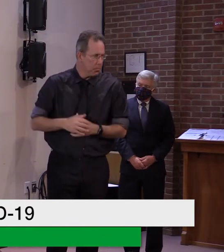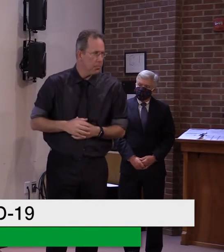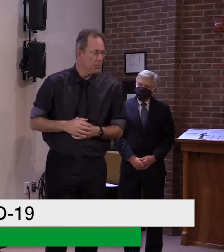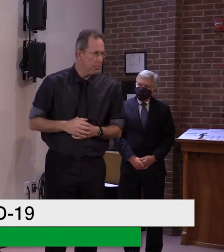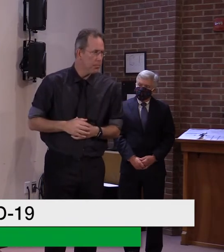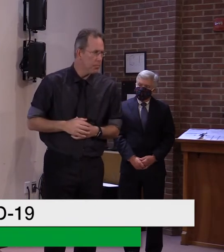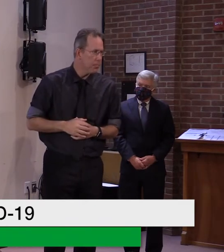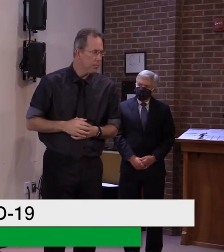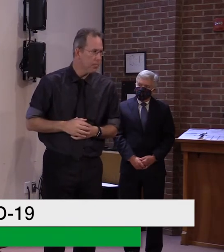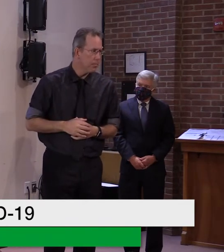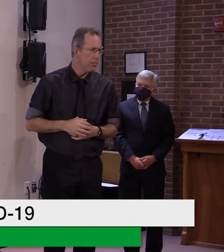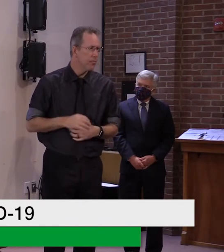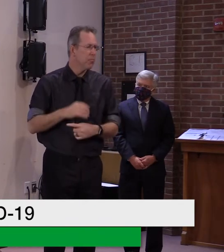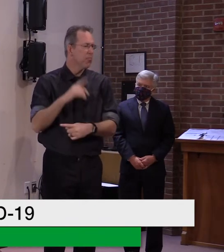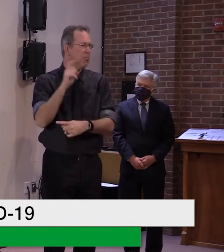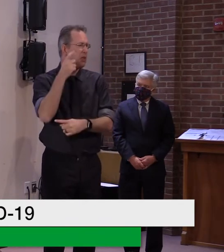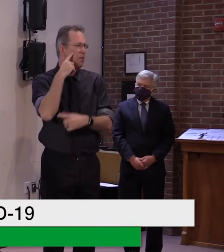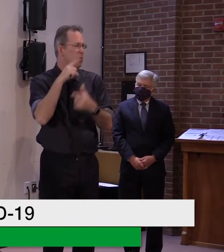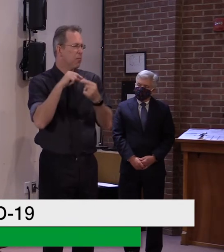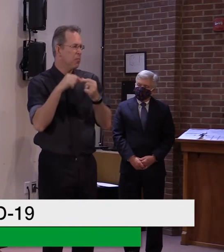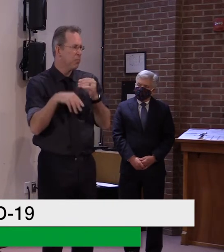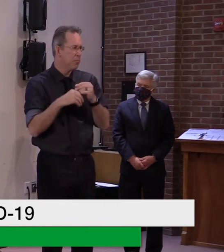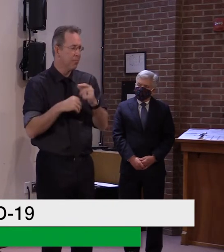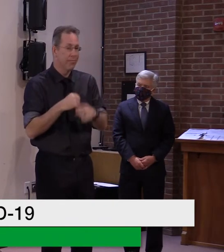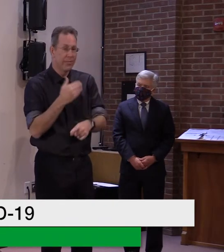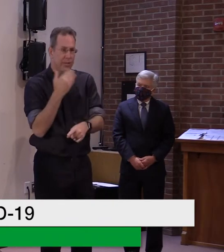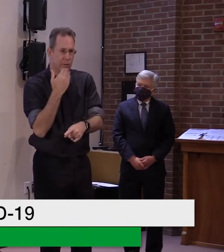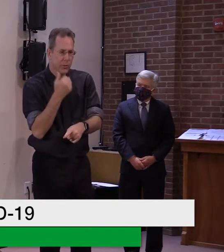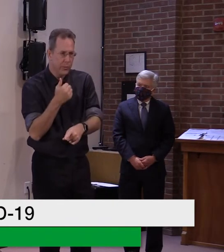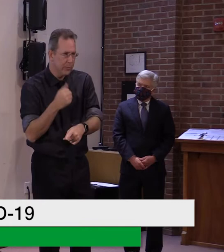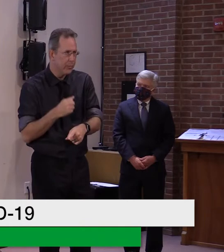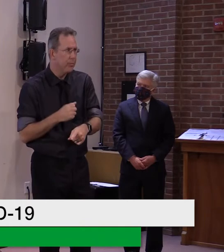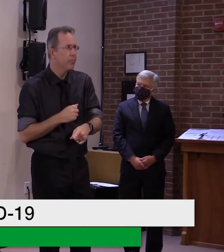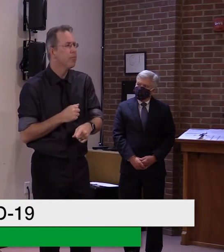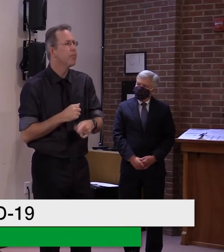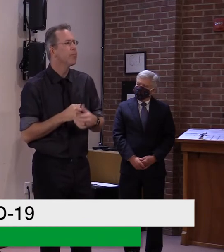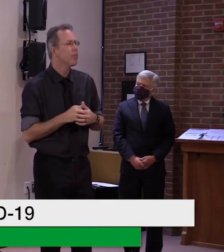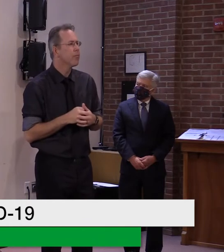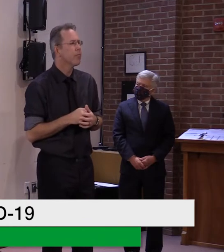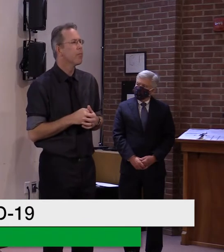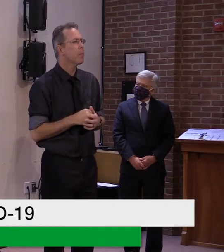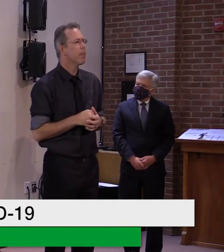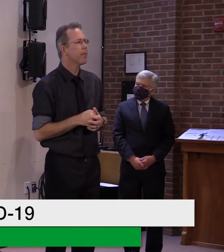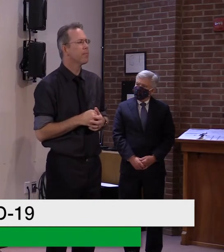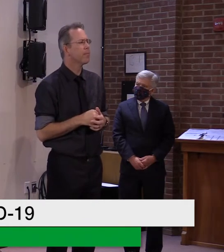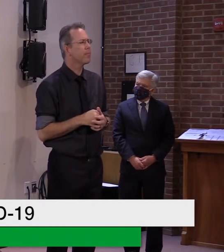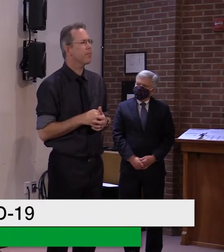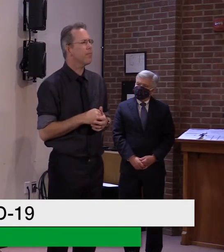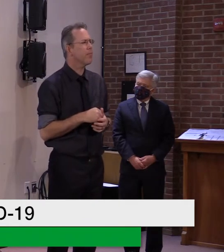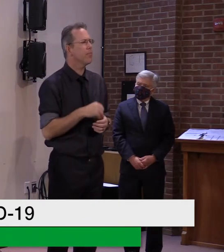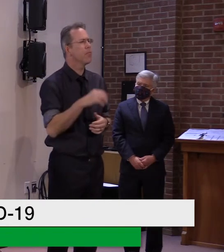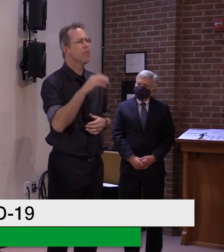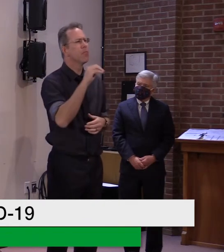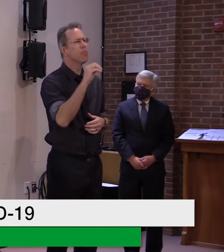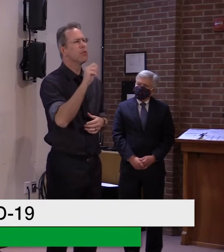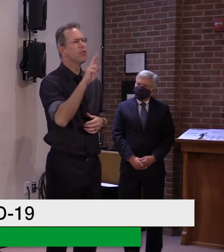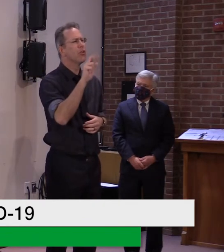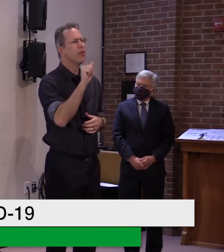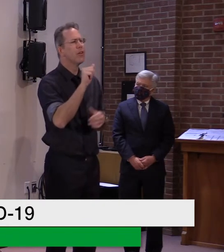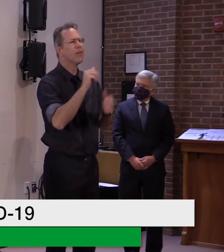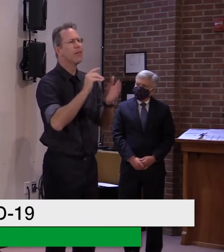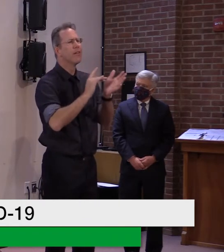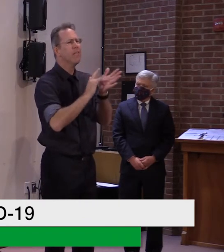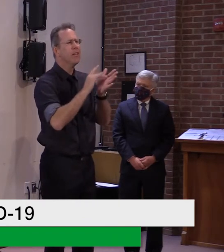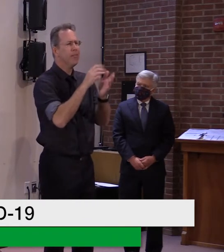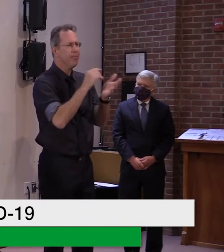moderna is uh dr levine is maybe minus 20 degrees celsius which may be at four degrees or minus four